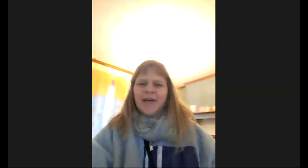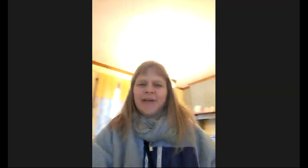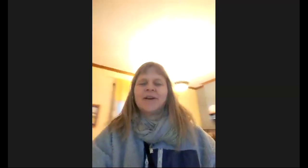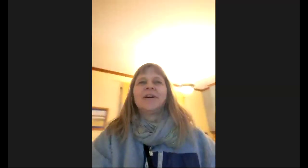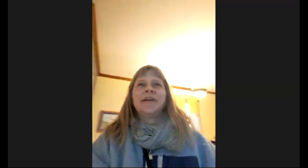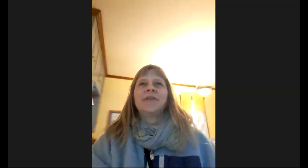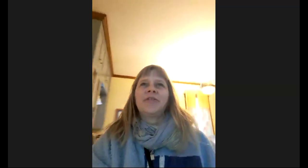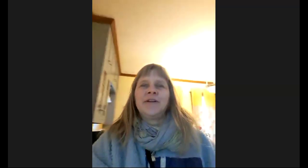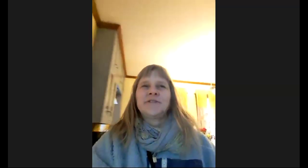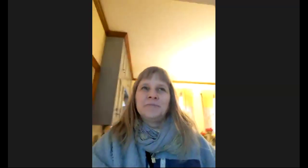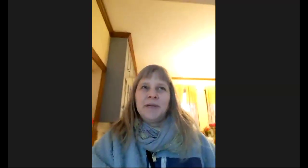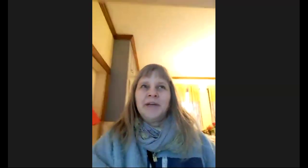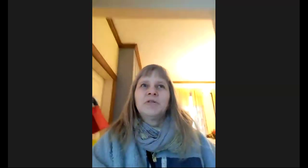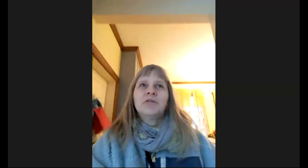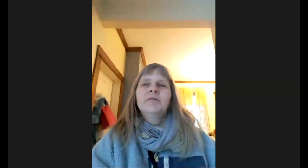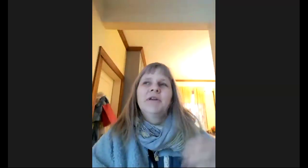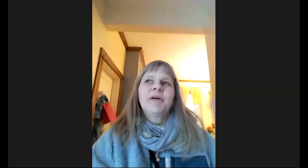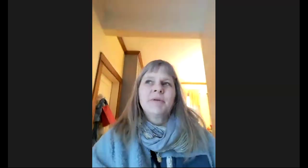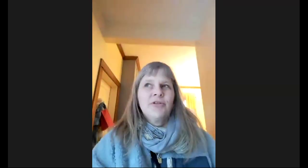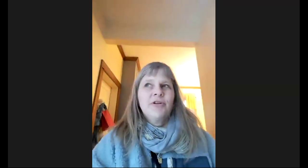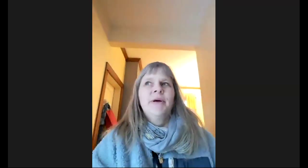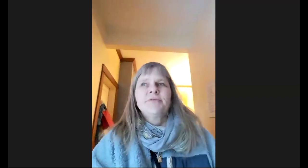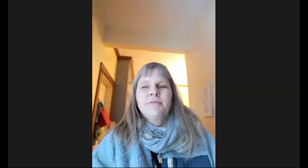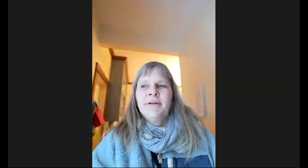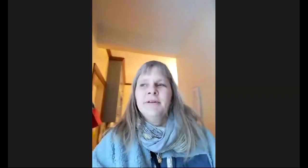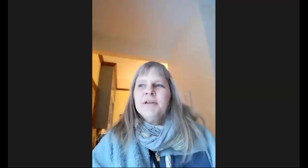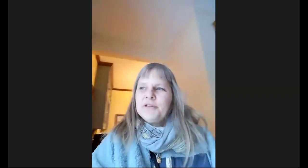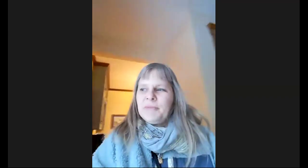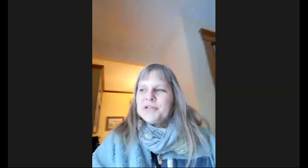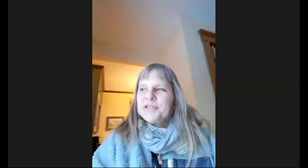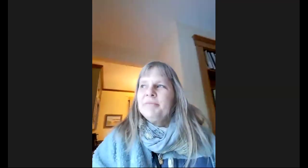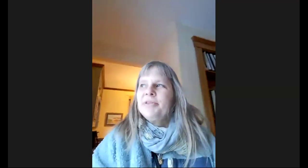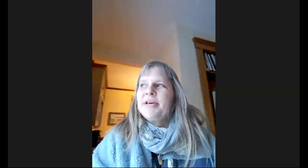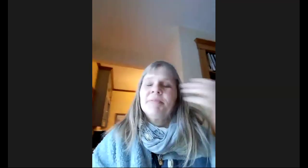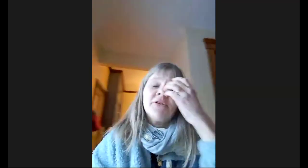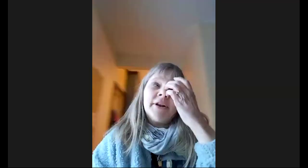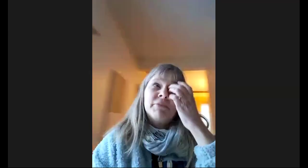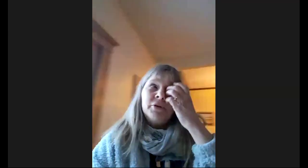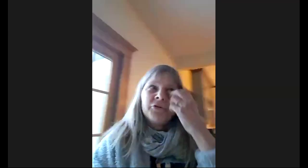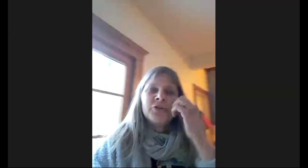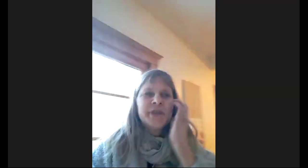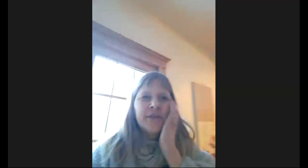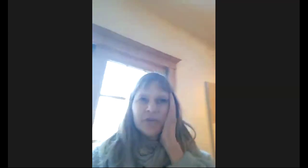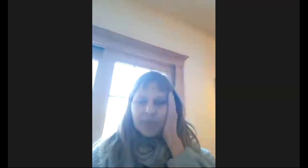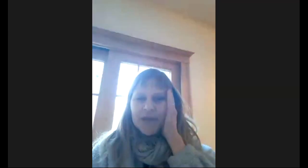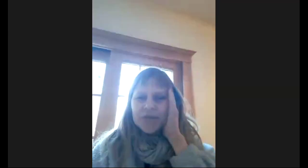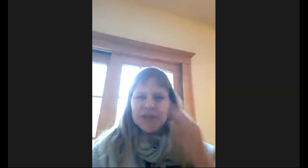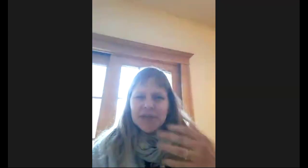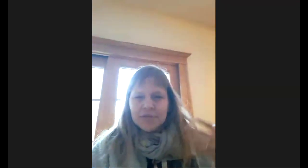had a colleague say to me, oh, I'm concerned about doing too much sign with them because then it will slow down their speech, which I know